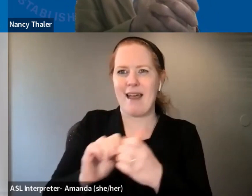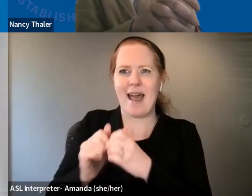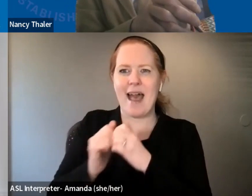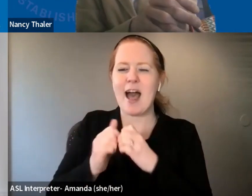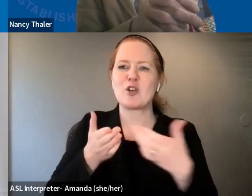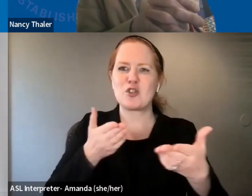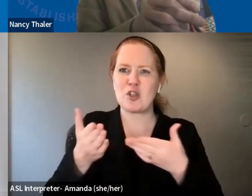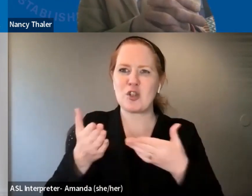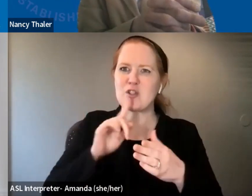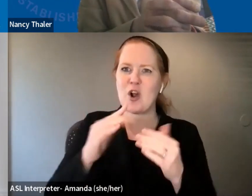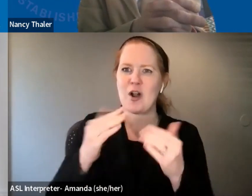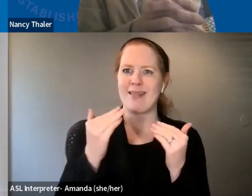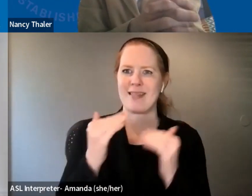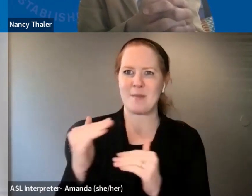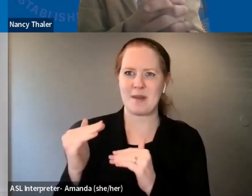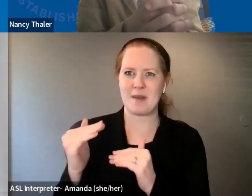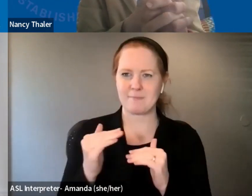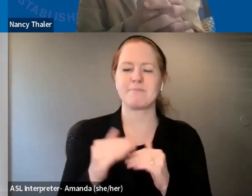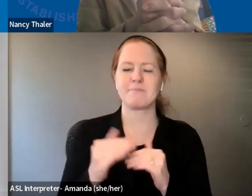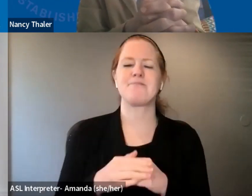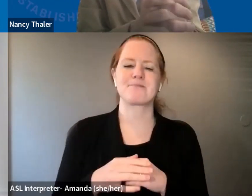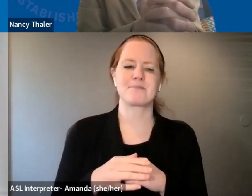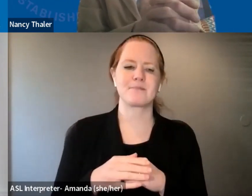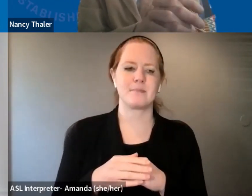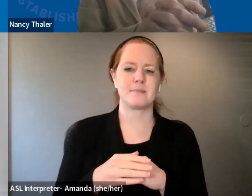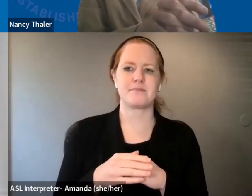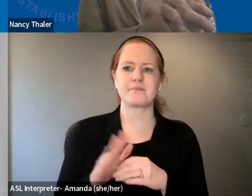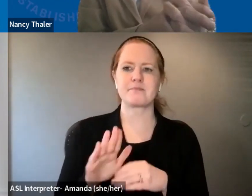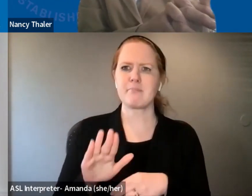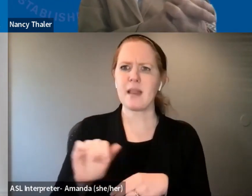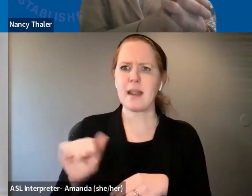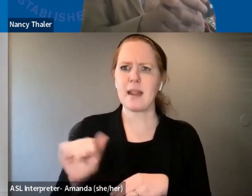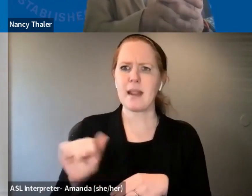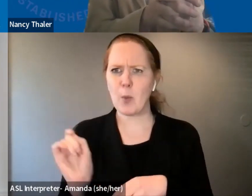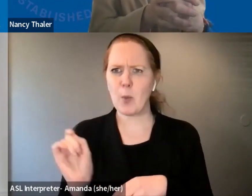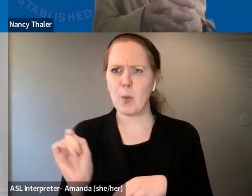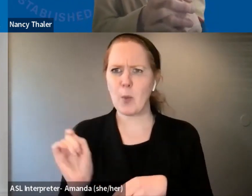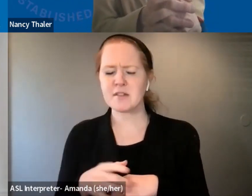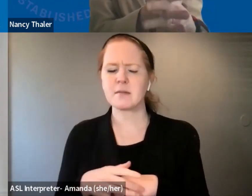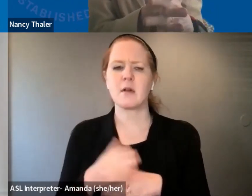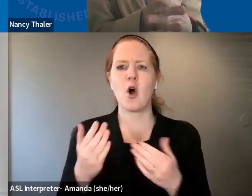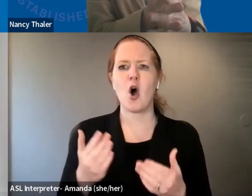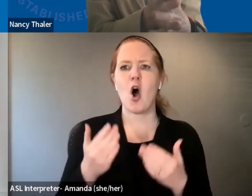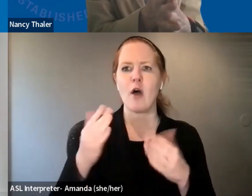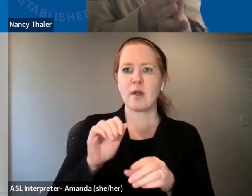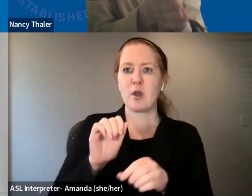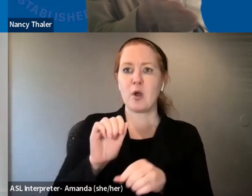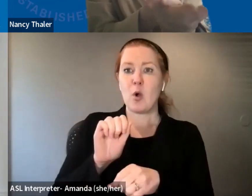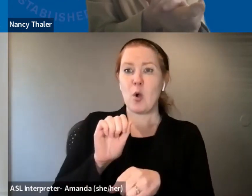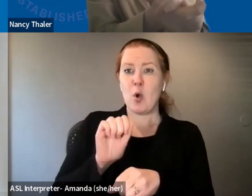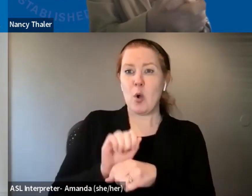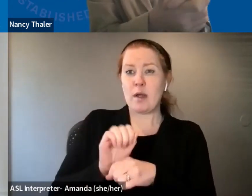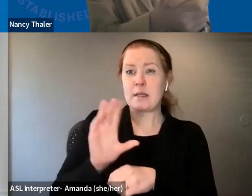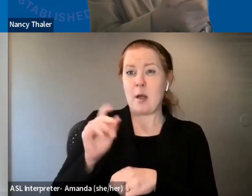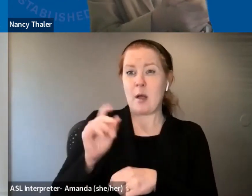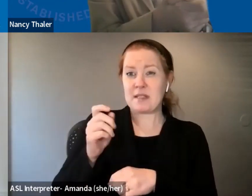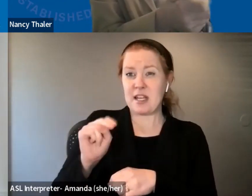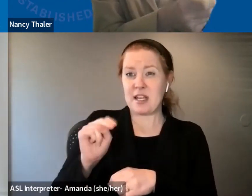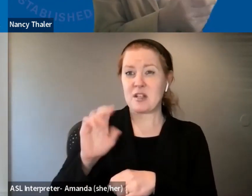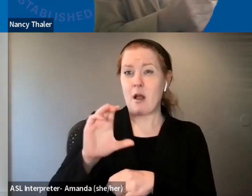services are limited. There's another question about offering workmen's compensation, retention pay,